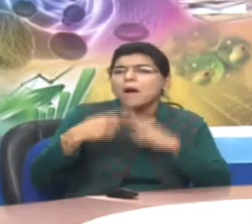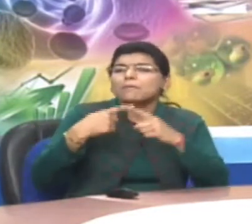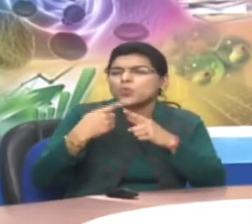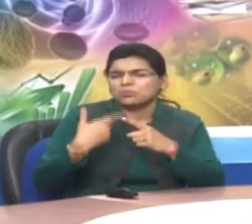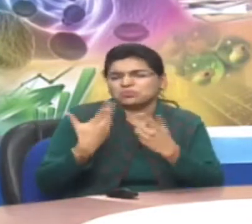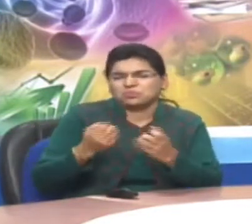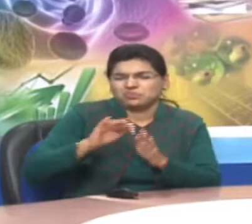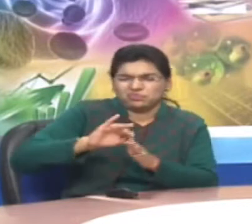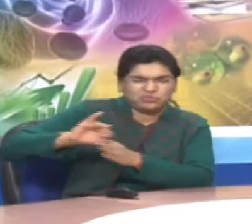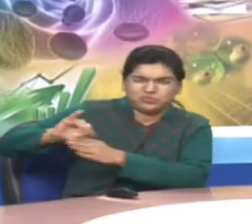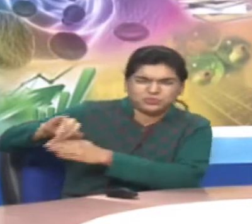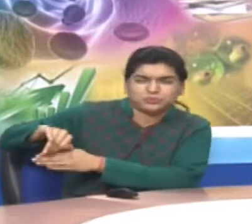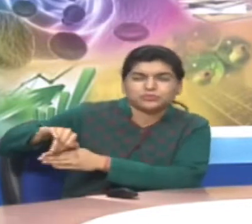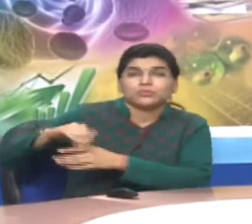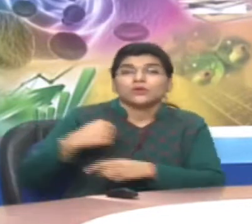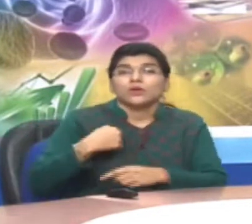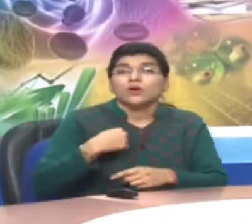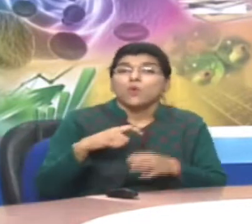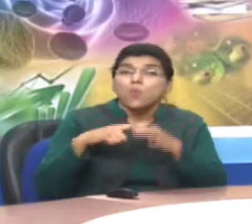never mind my name.